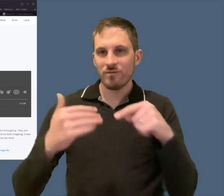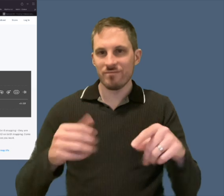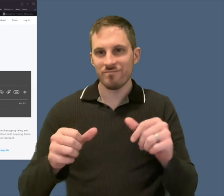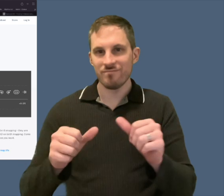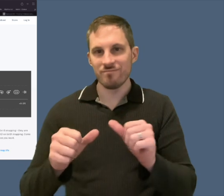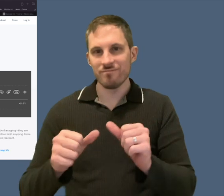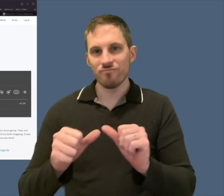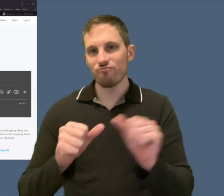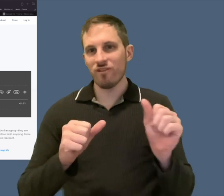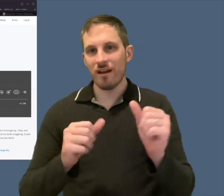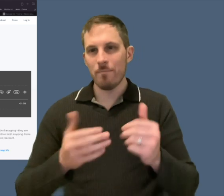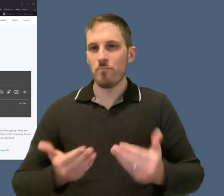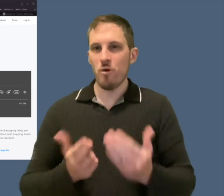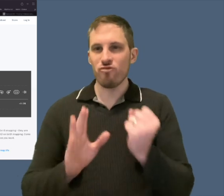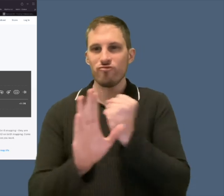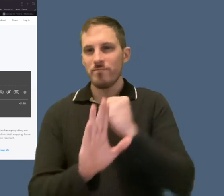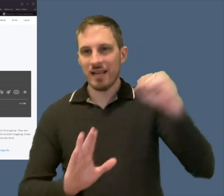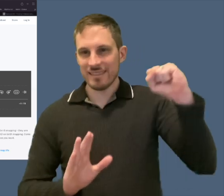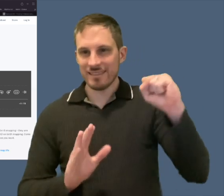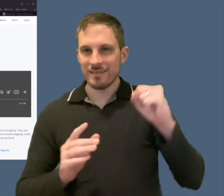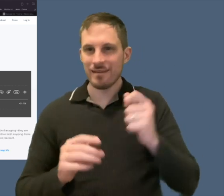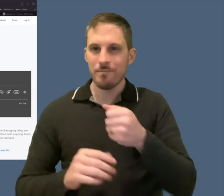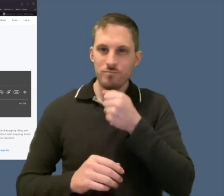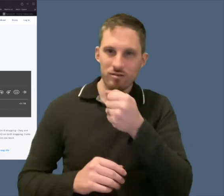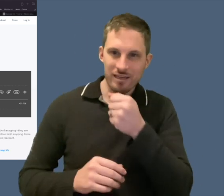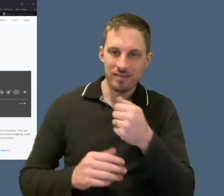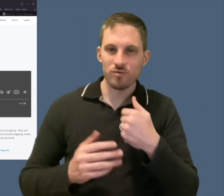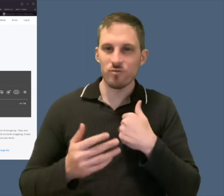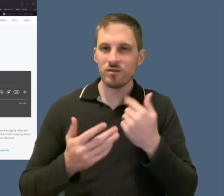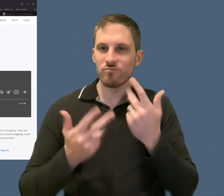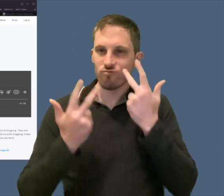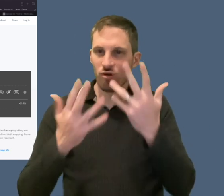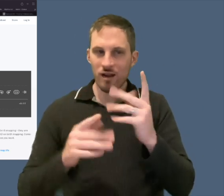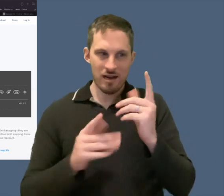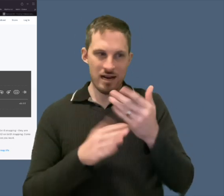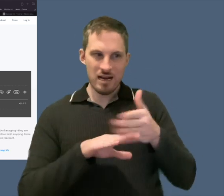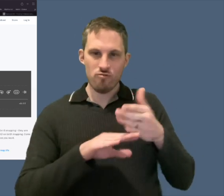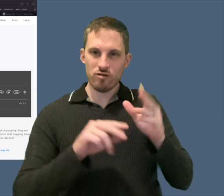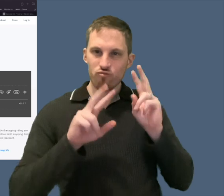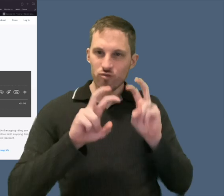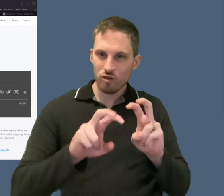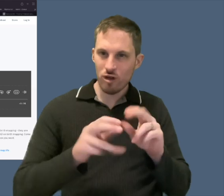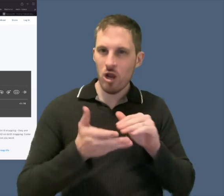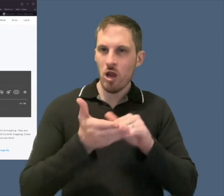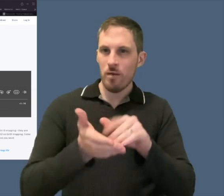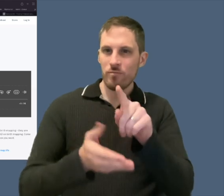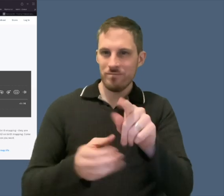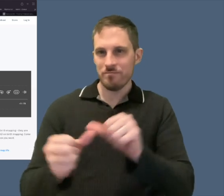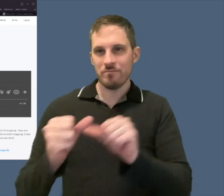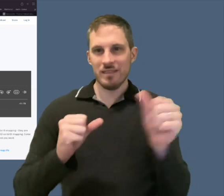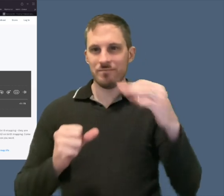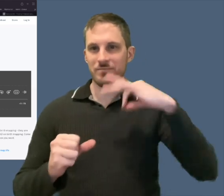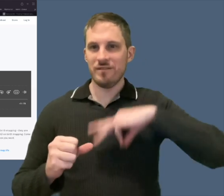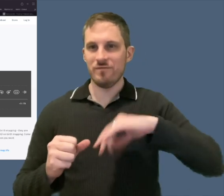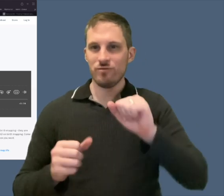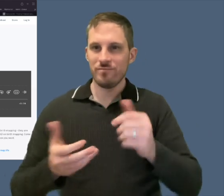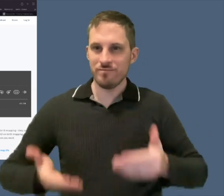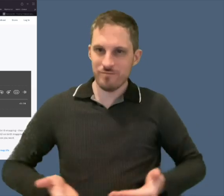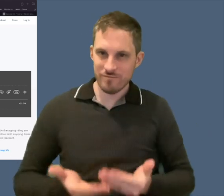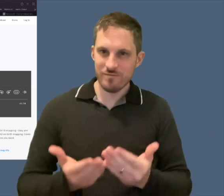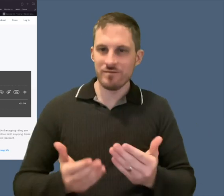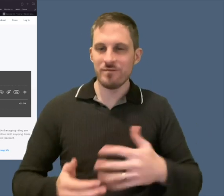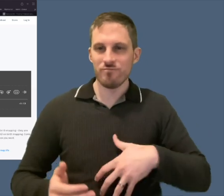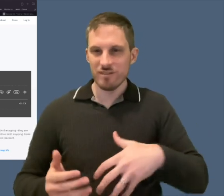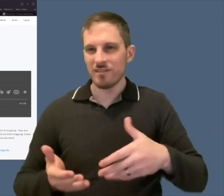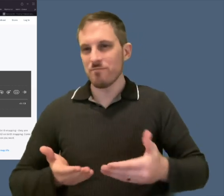podcast, where we grapple with current research to help you get the best out of your pregnancy, birth and postpartum journey